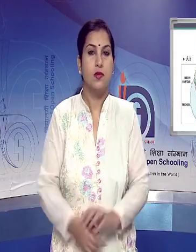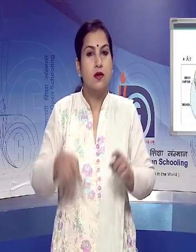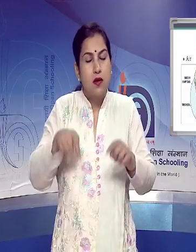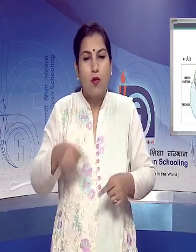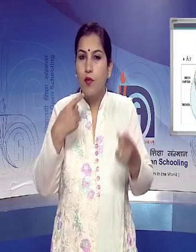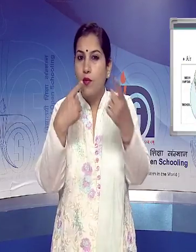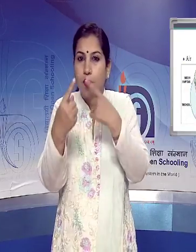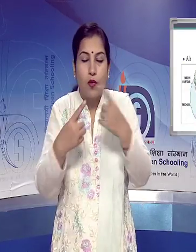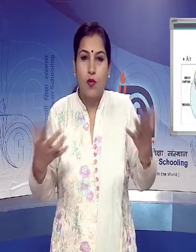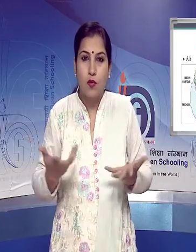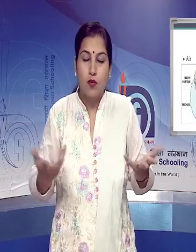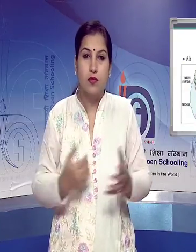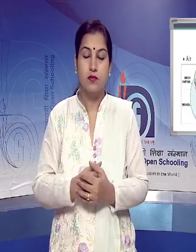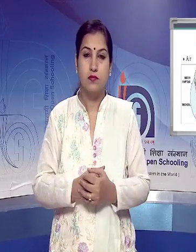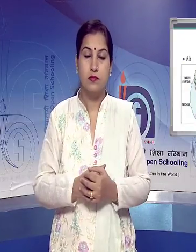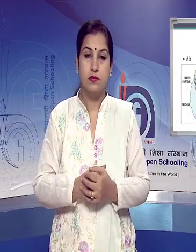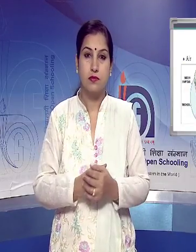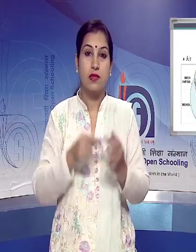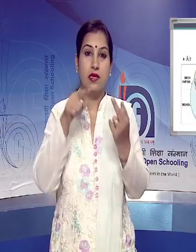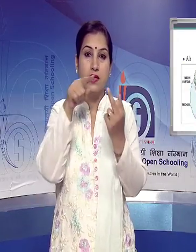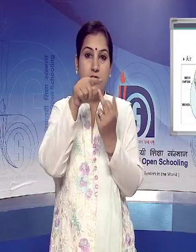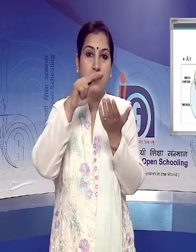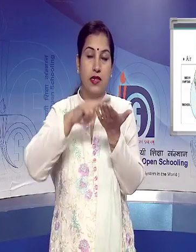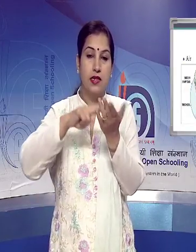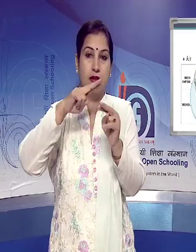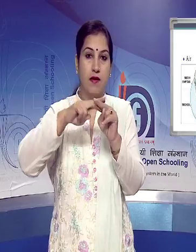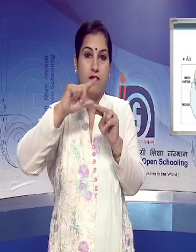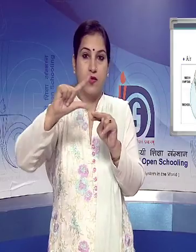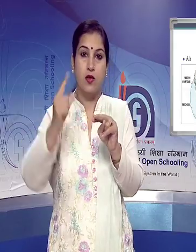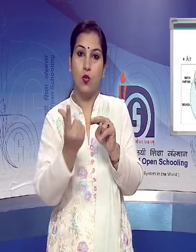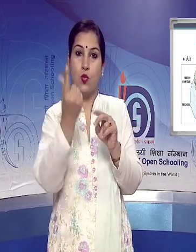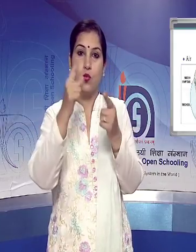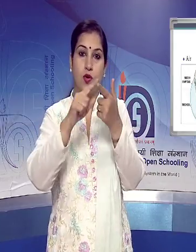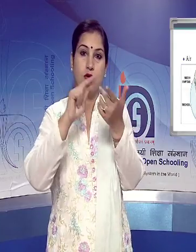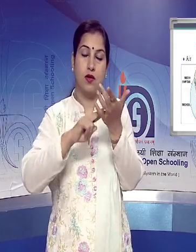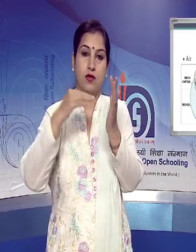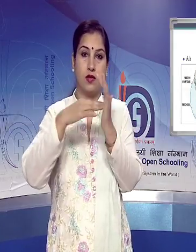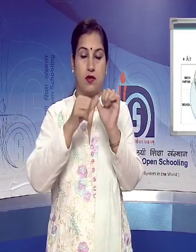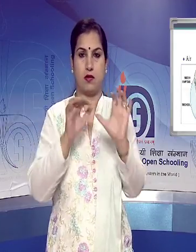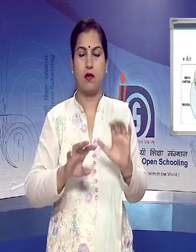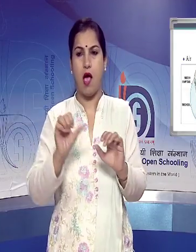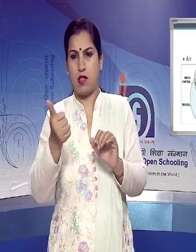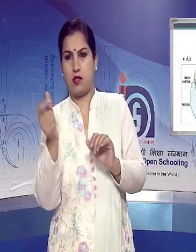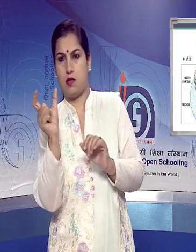Now we will discuss about influenza. Its other name is flu.